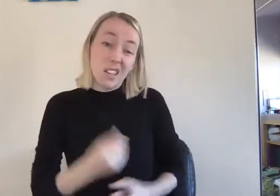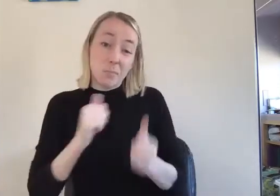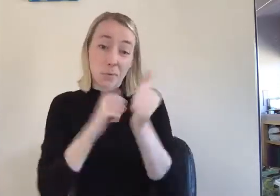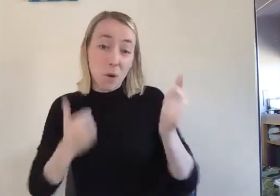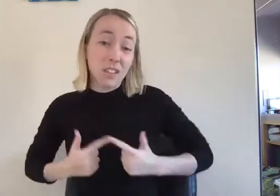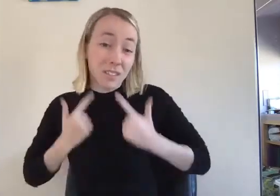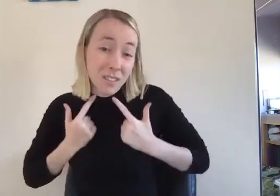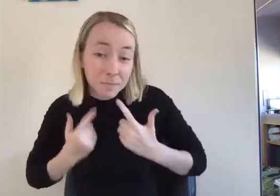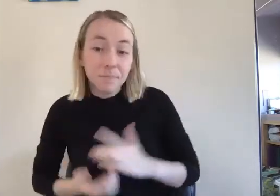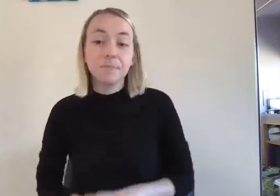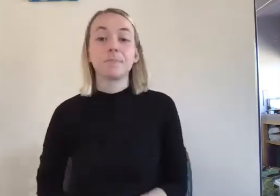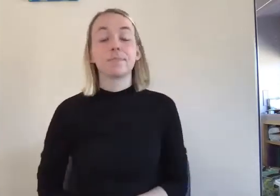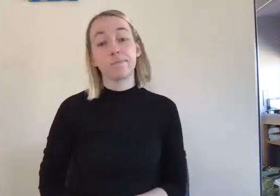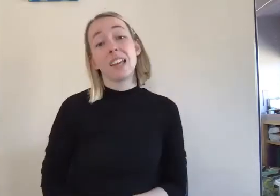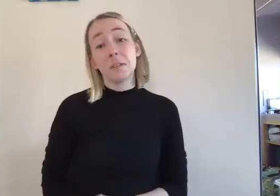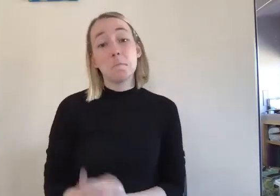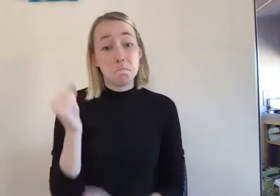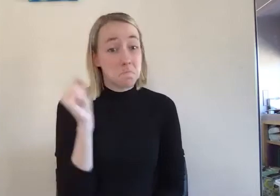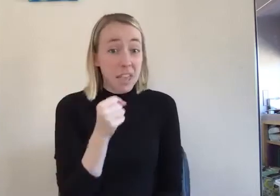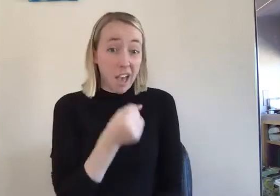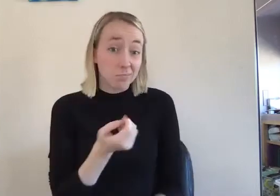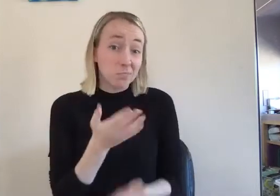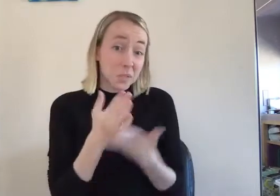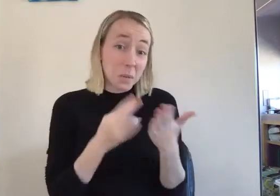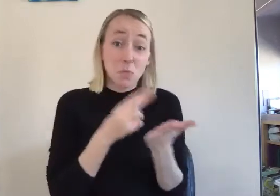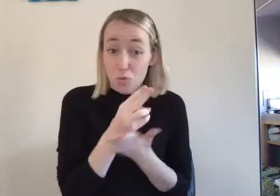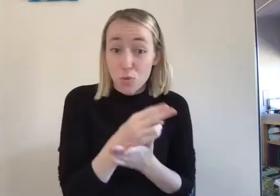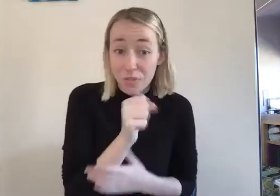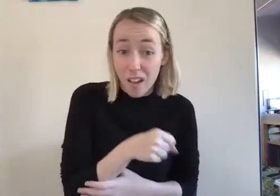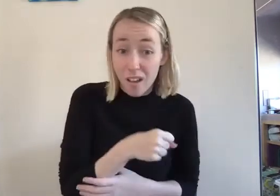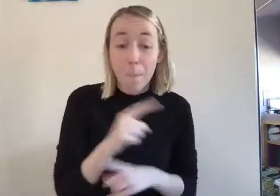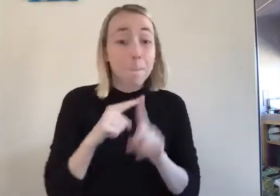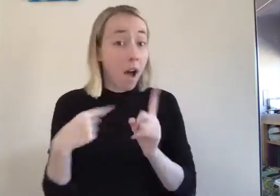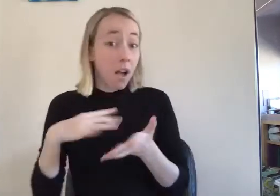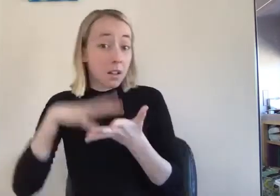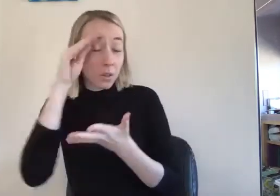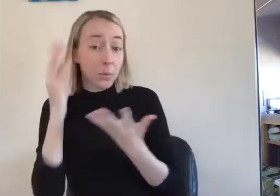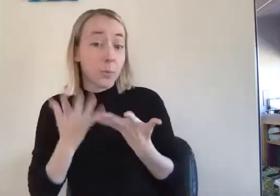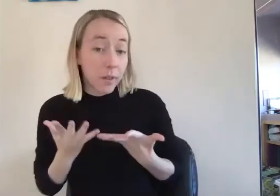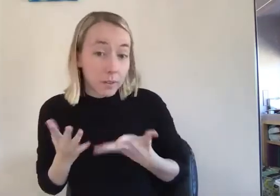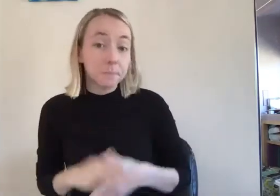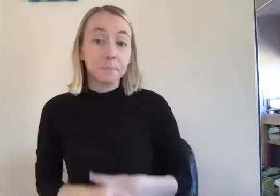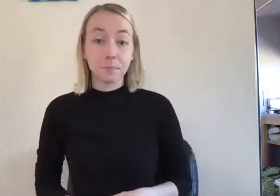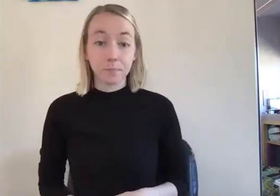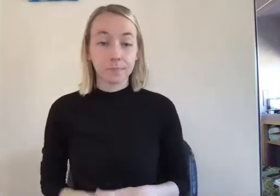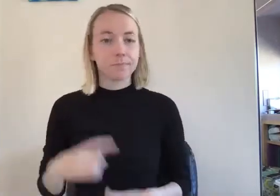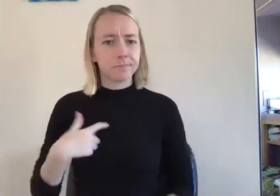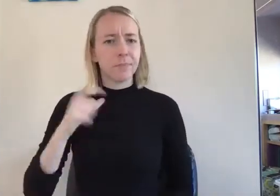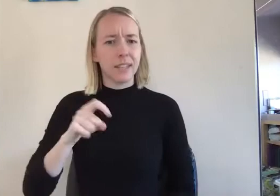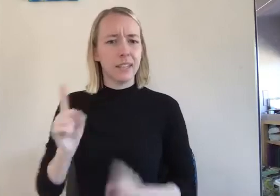going to avoid life like that. And to an extent, there was something to that. However, what I learned is I